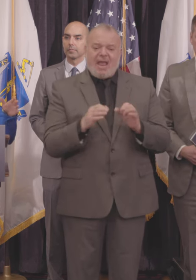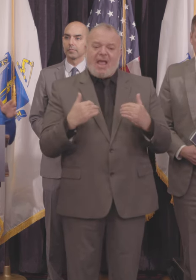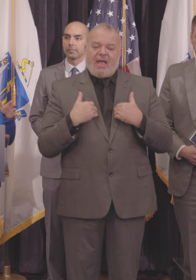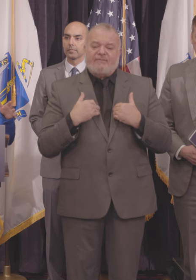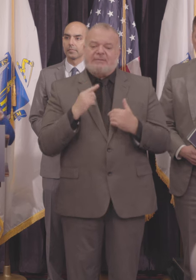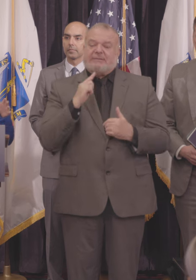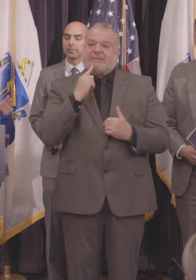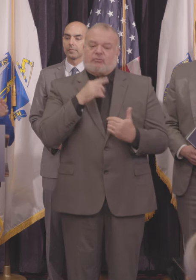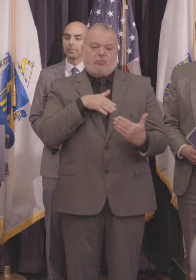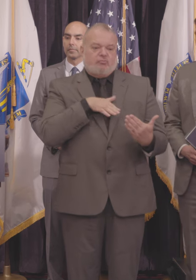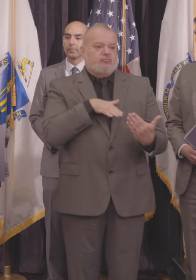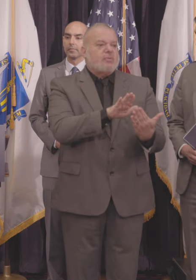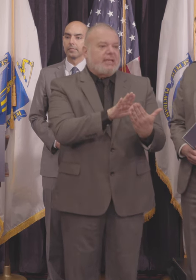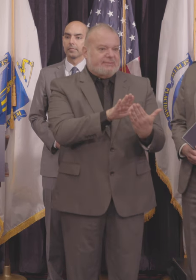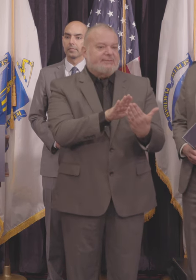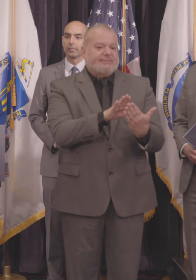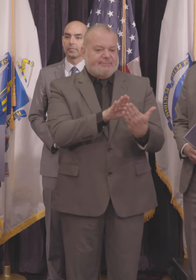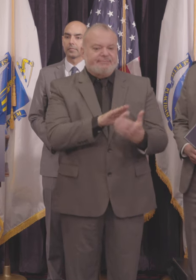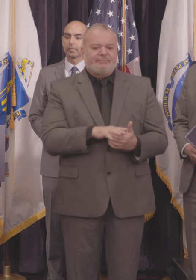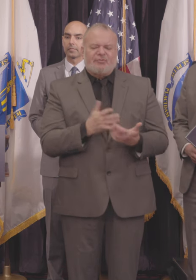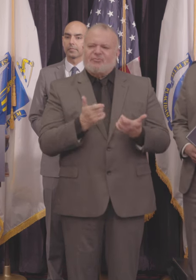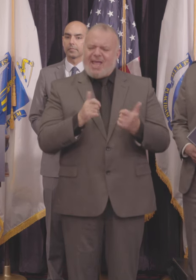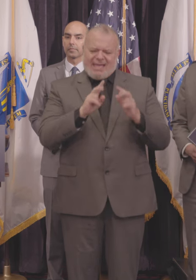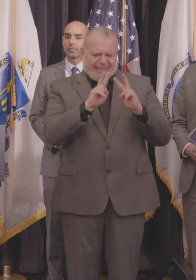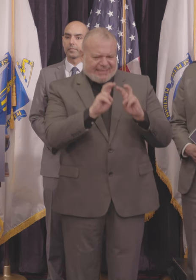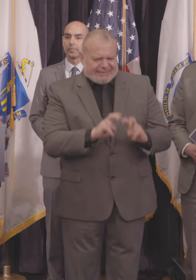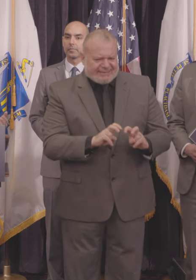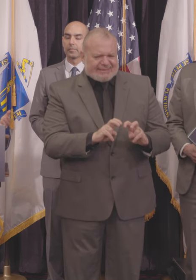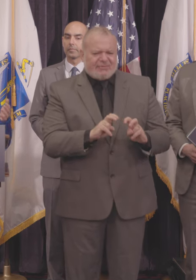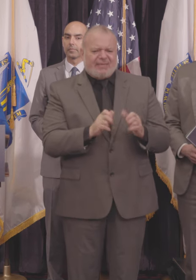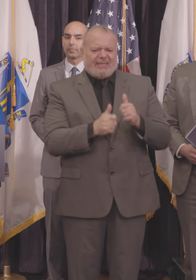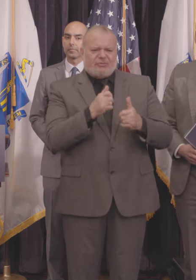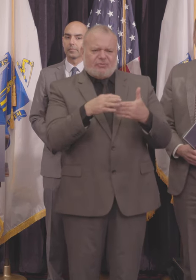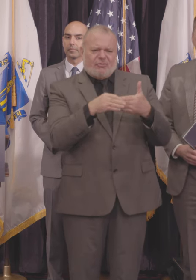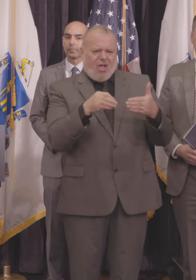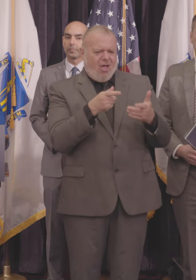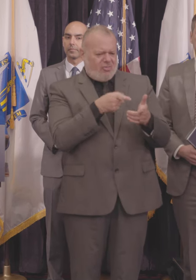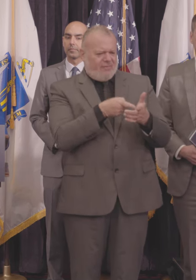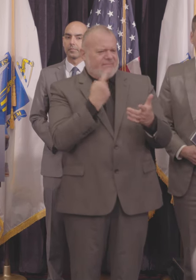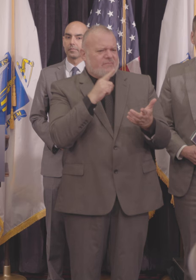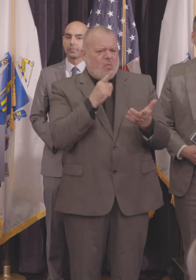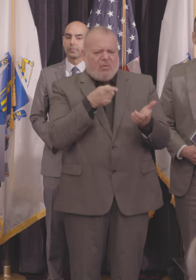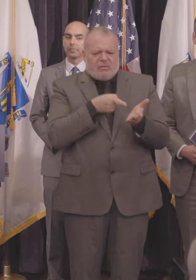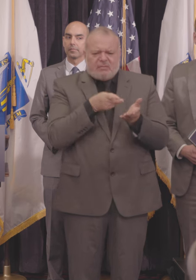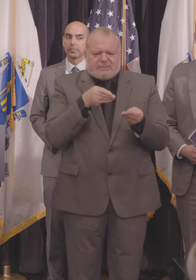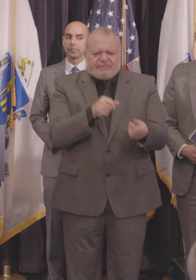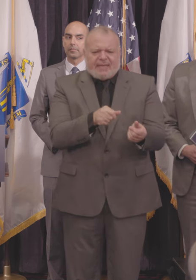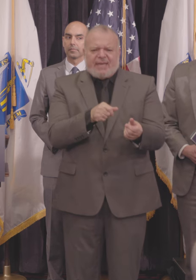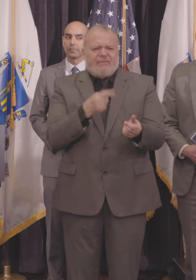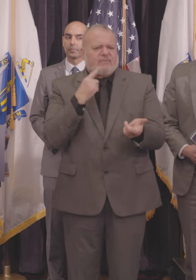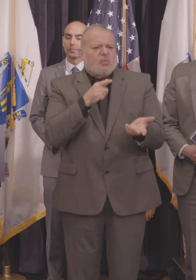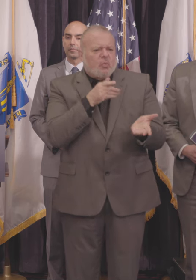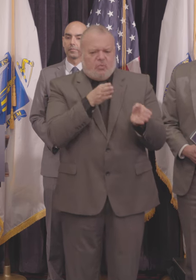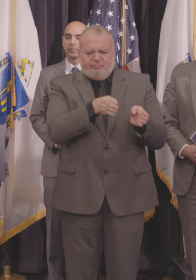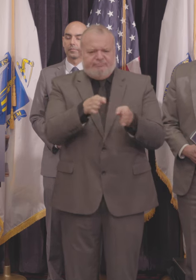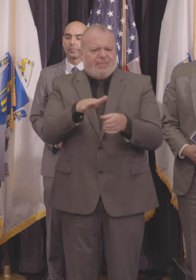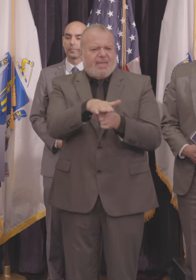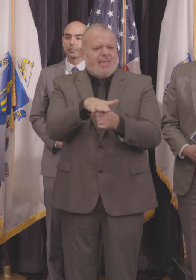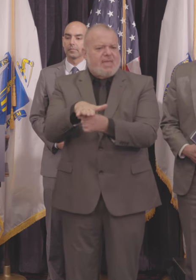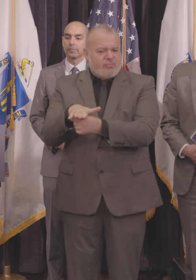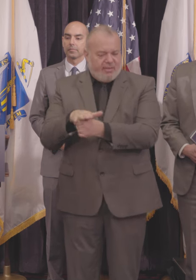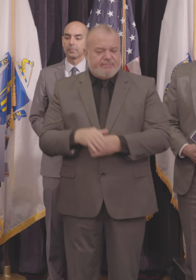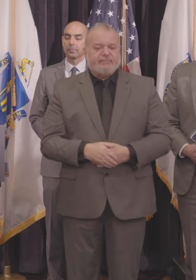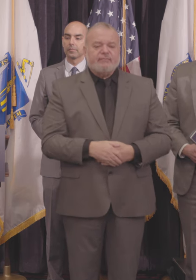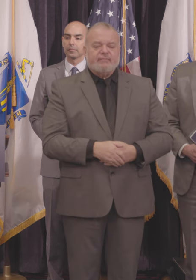the impact of every dollar we propose to spend, and that we bring our budget in line with a rate of